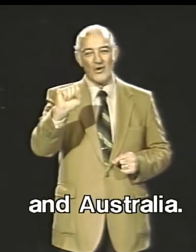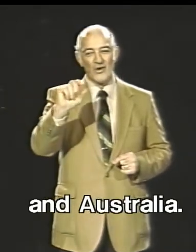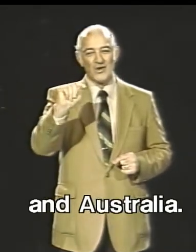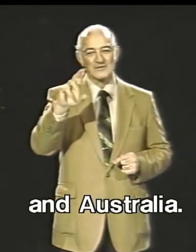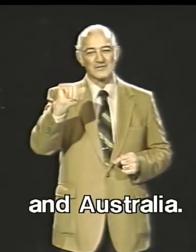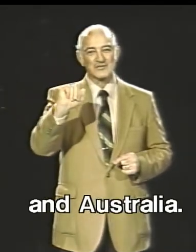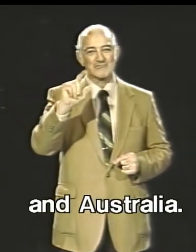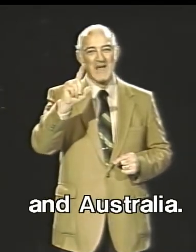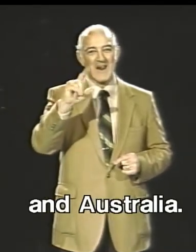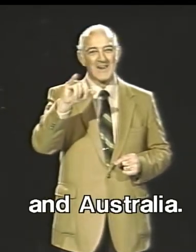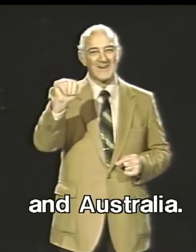And Australia.